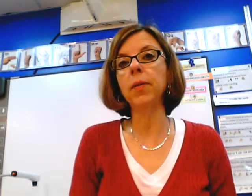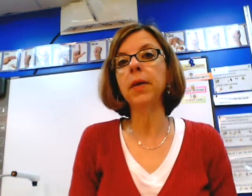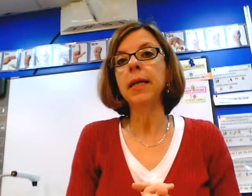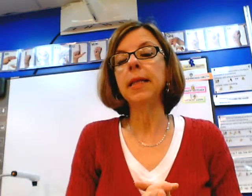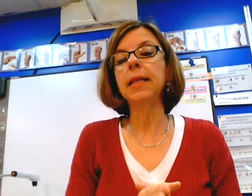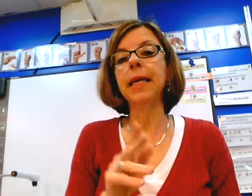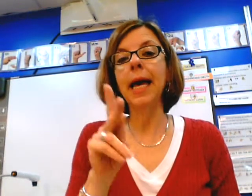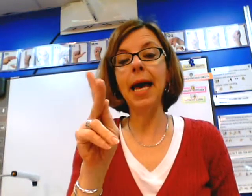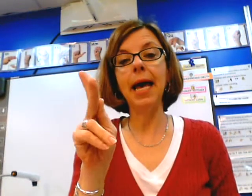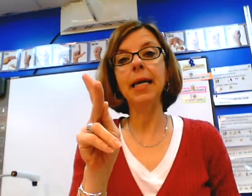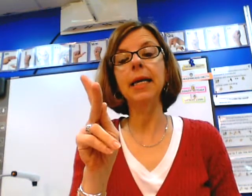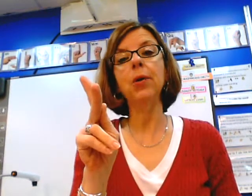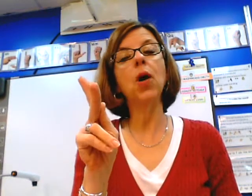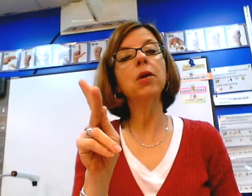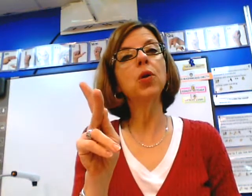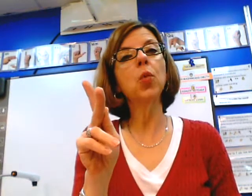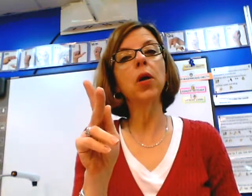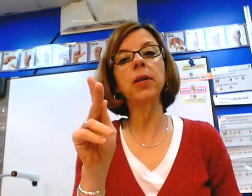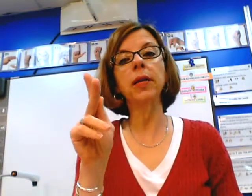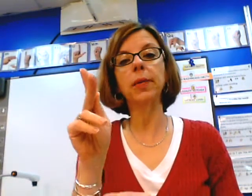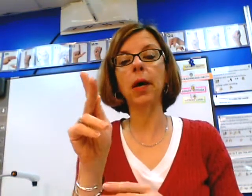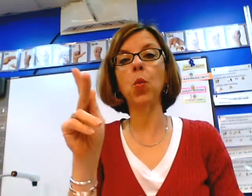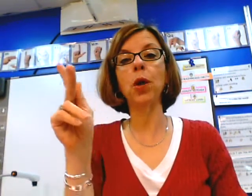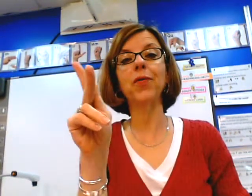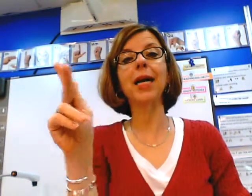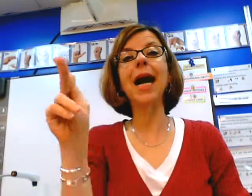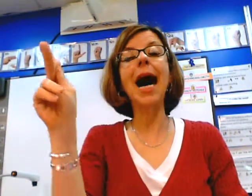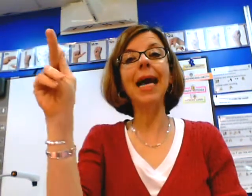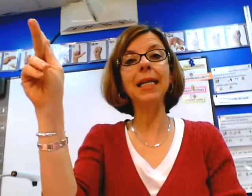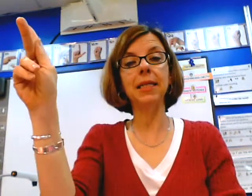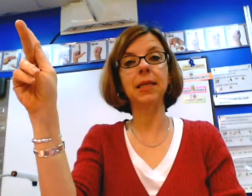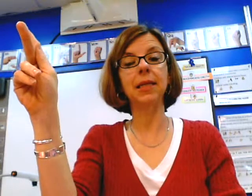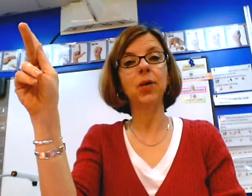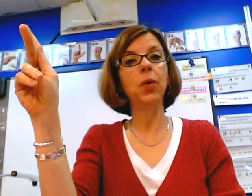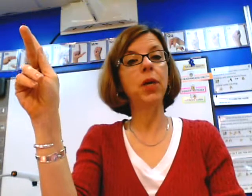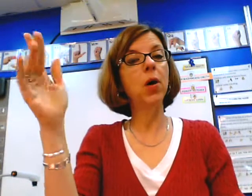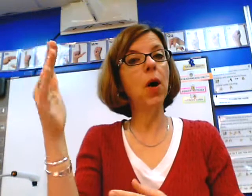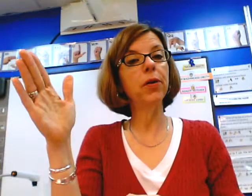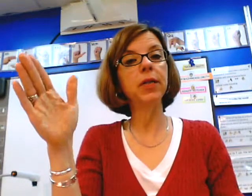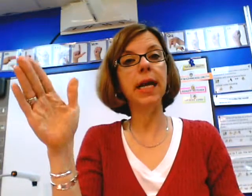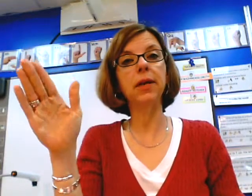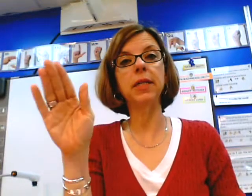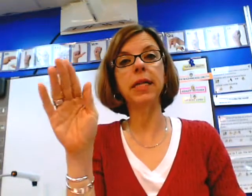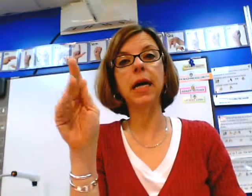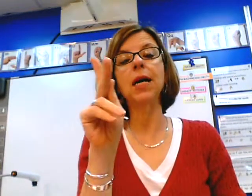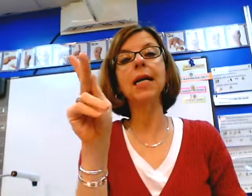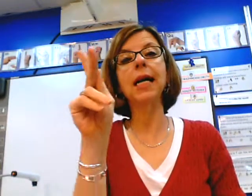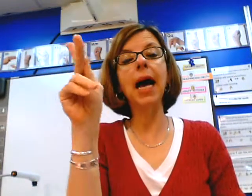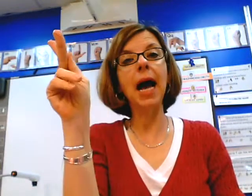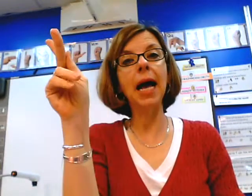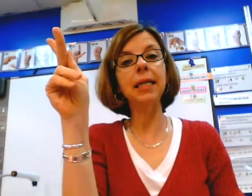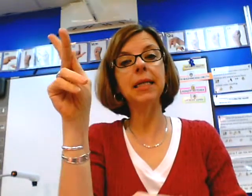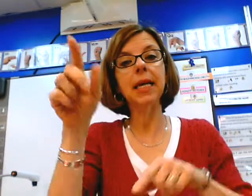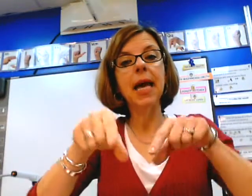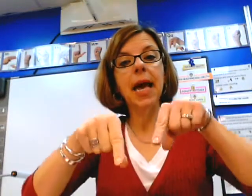story for the K. And we're also going to work on the word for kite. We know all those sounds now.